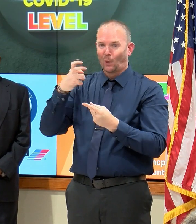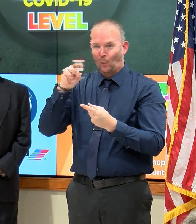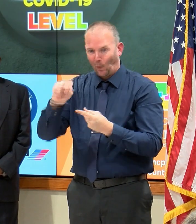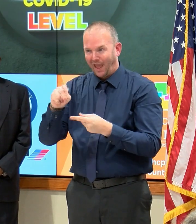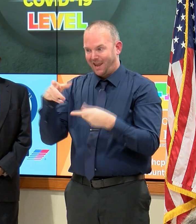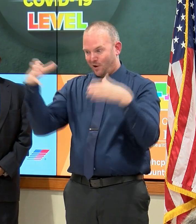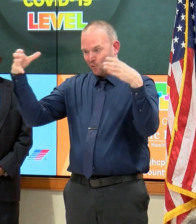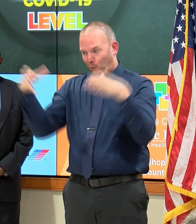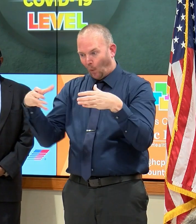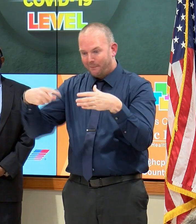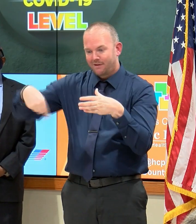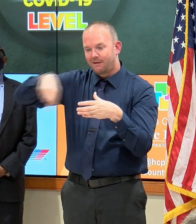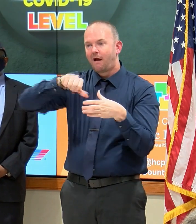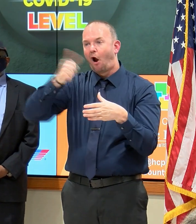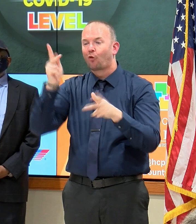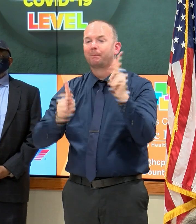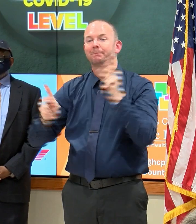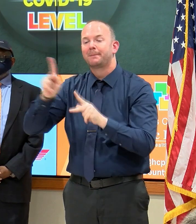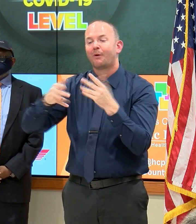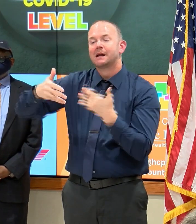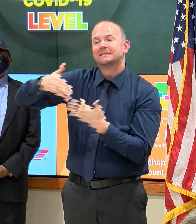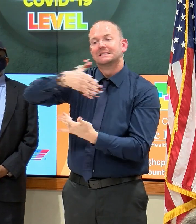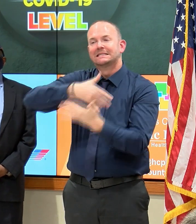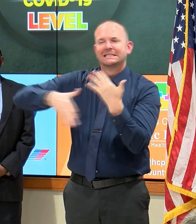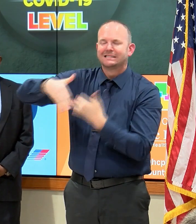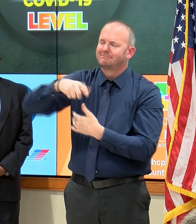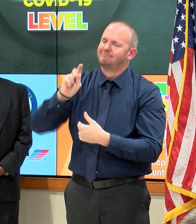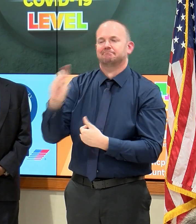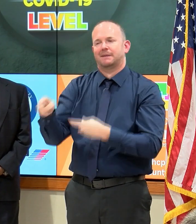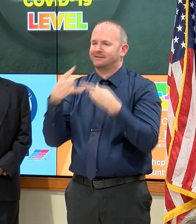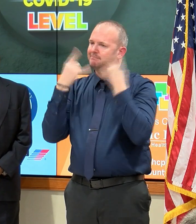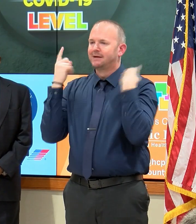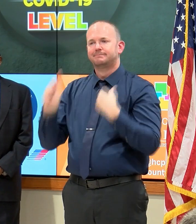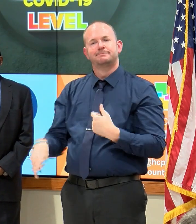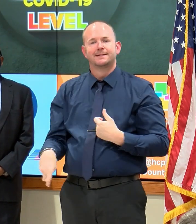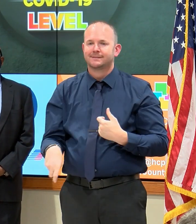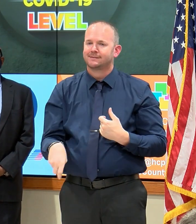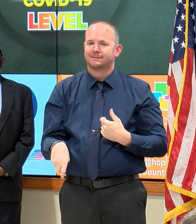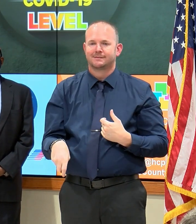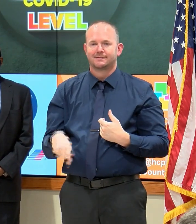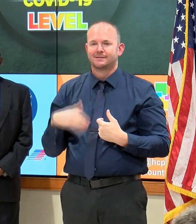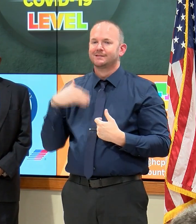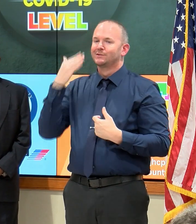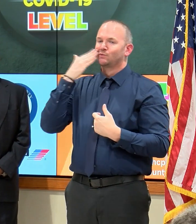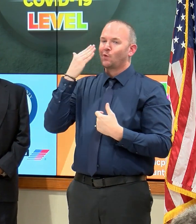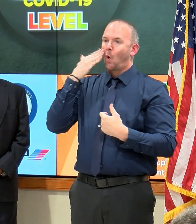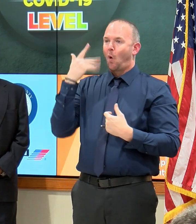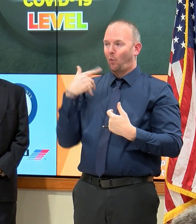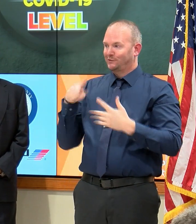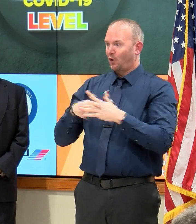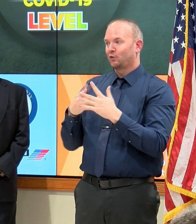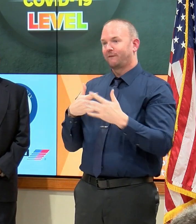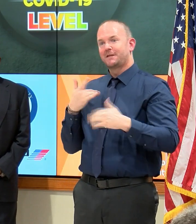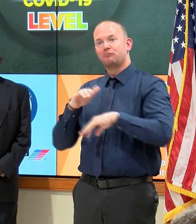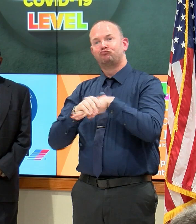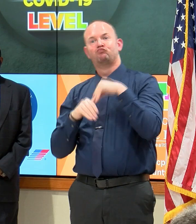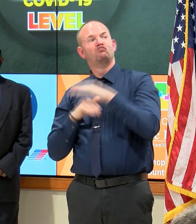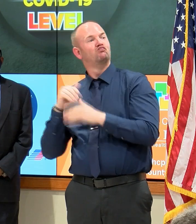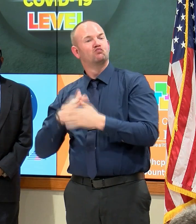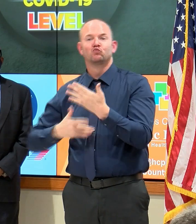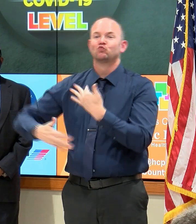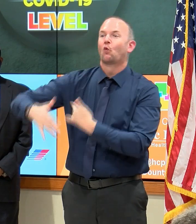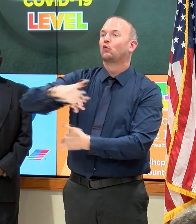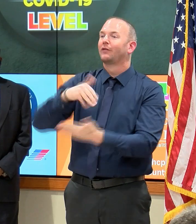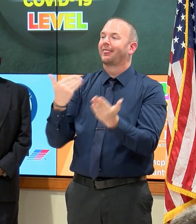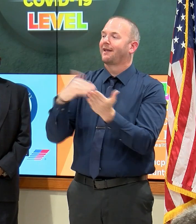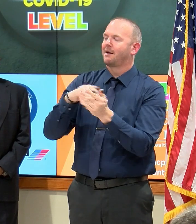other individuals. As we start to re-socialize, so to speak, it is just so important to mask up.